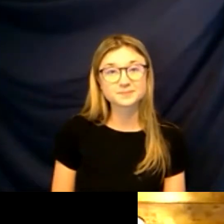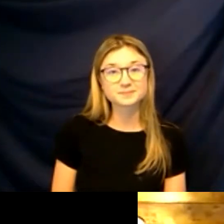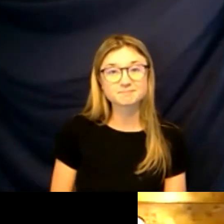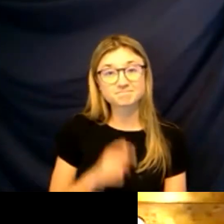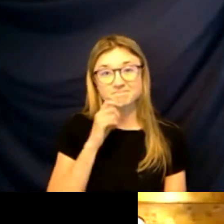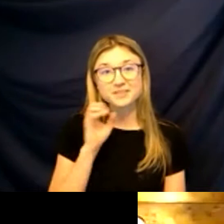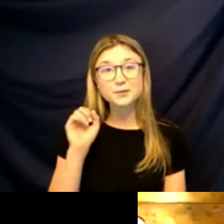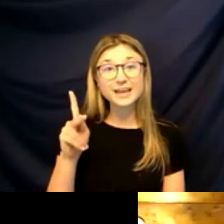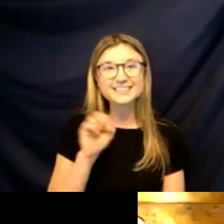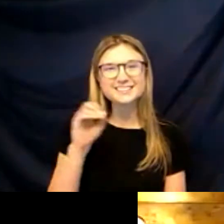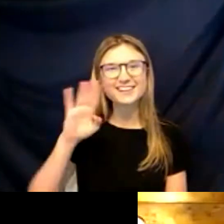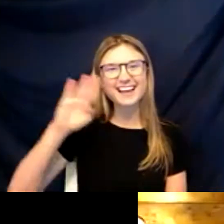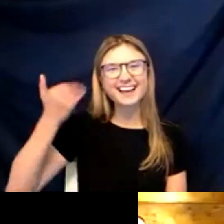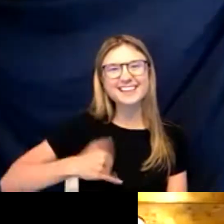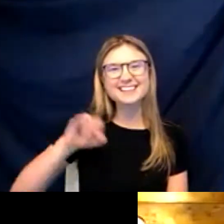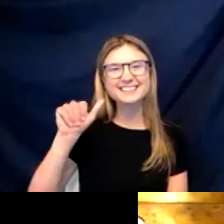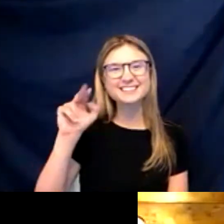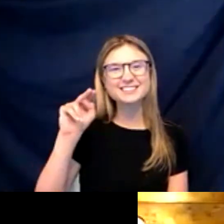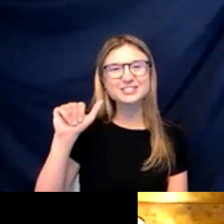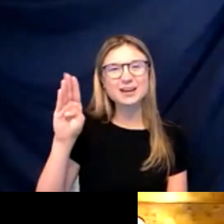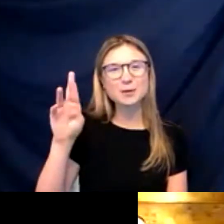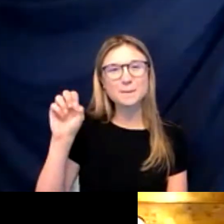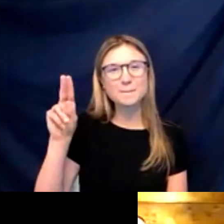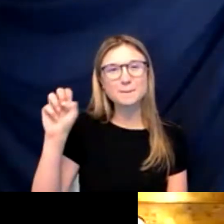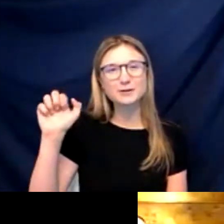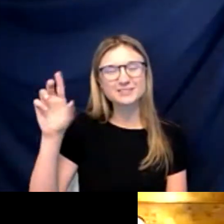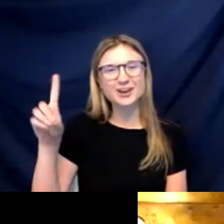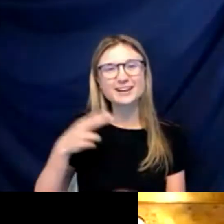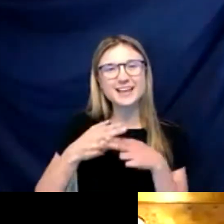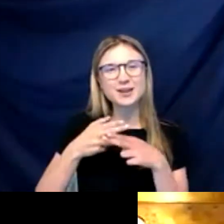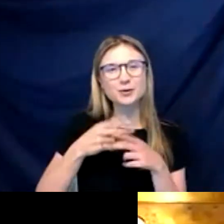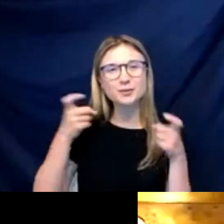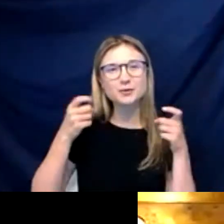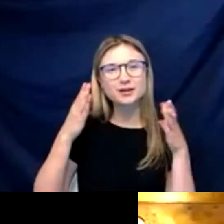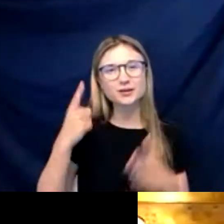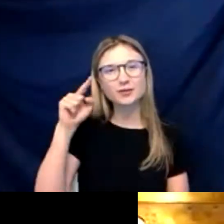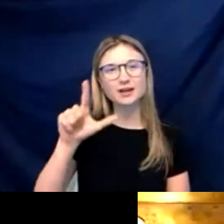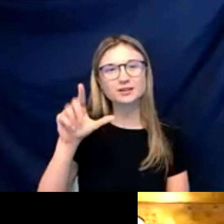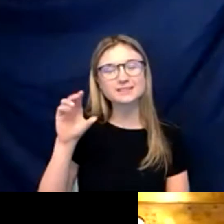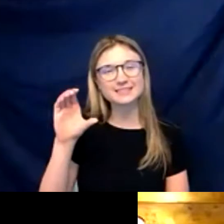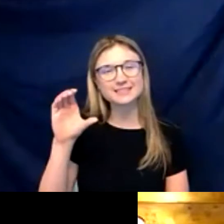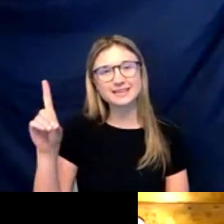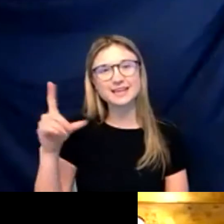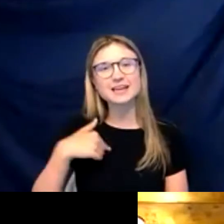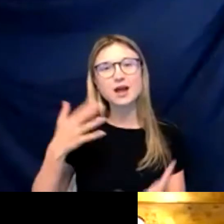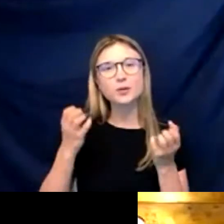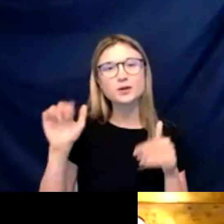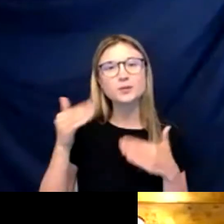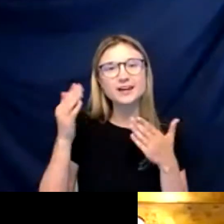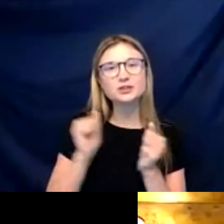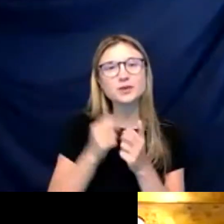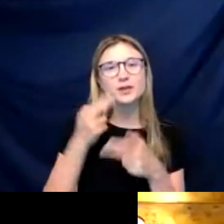Okay, so hi, this is Jana Broussard. I'm the Interim Director for the Louisiana Commission for the Deaf, and we want to provide you with a brief